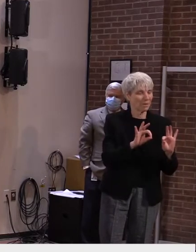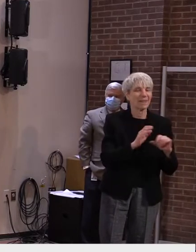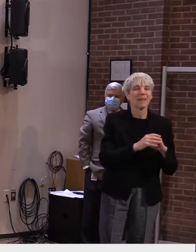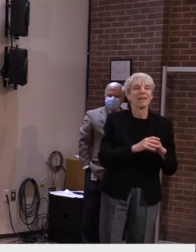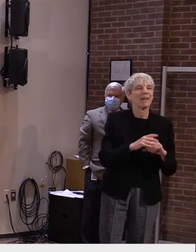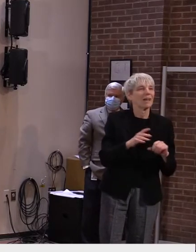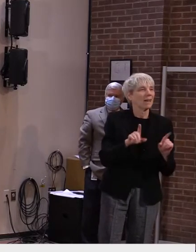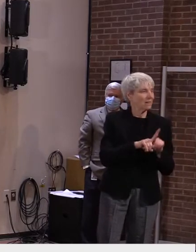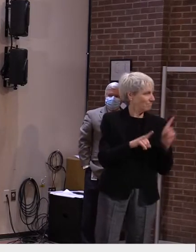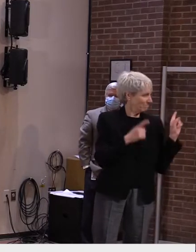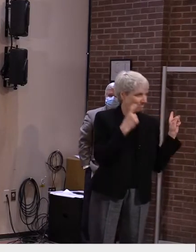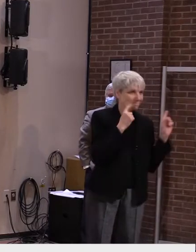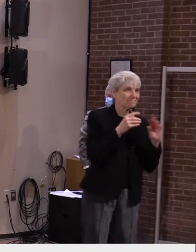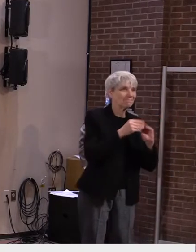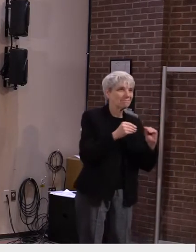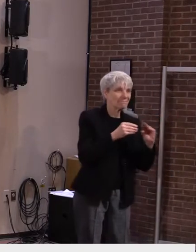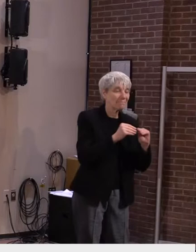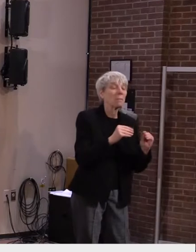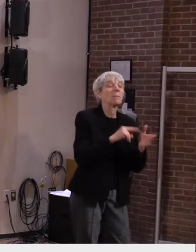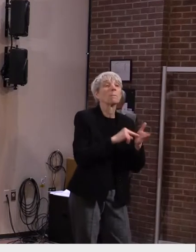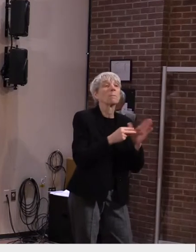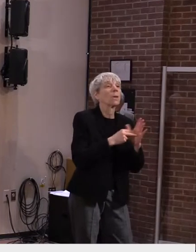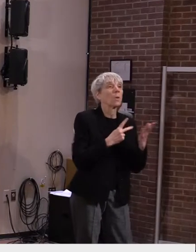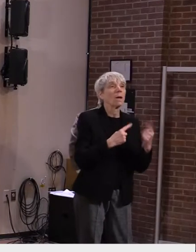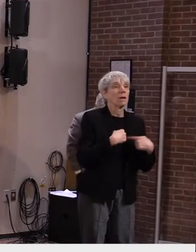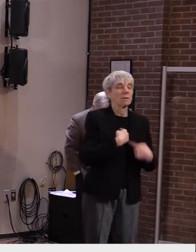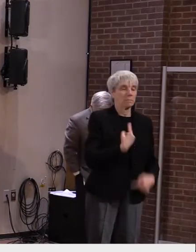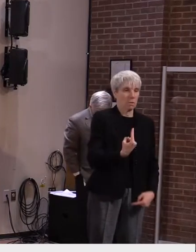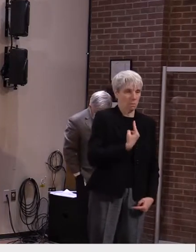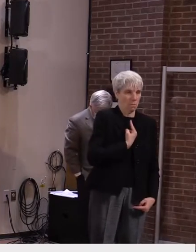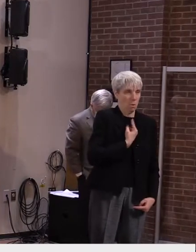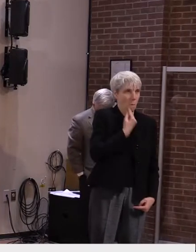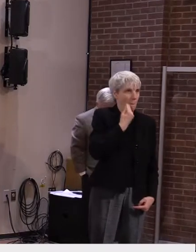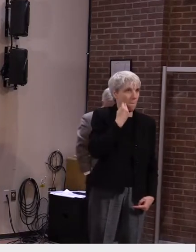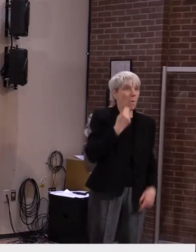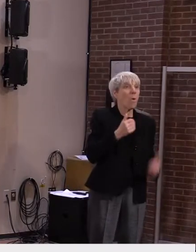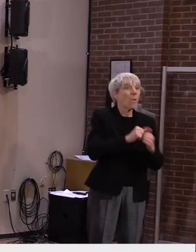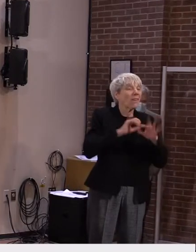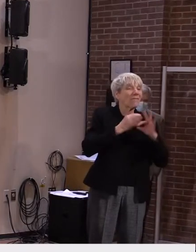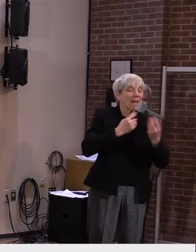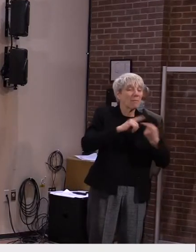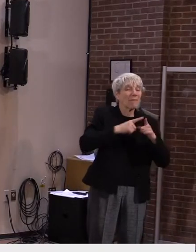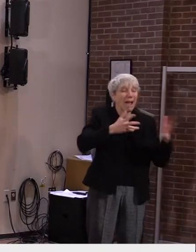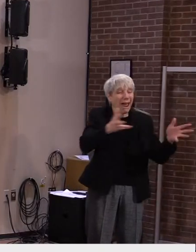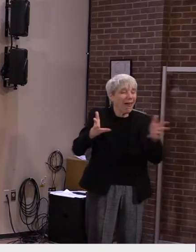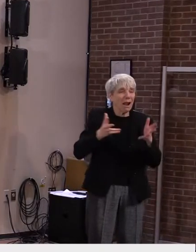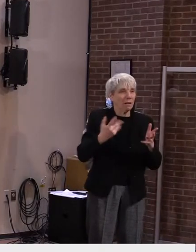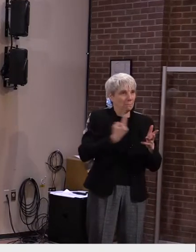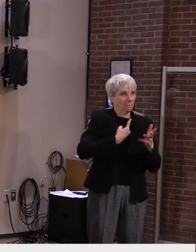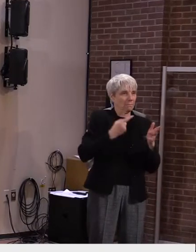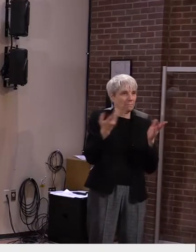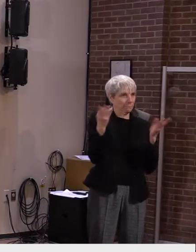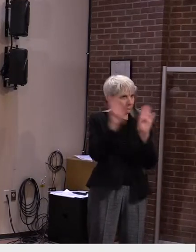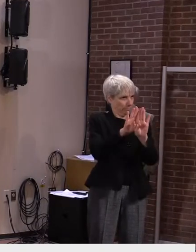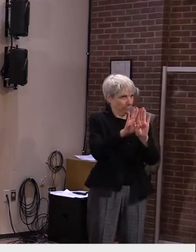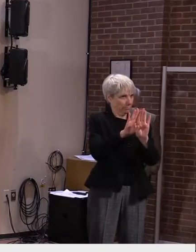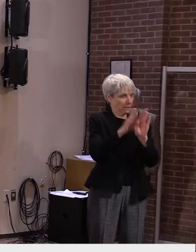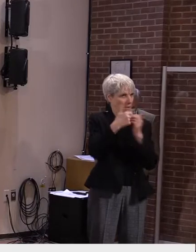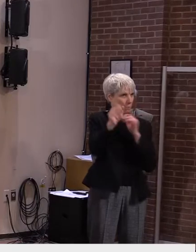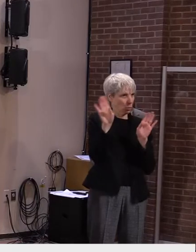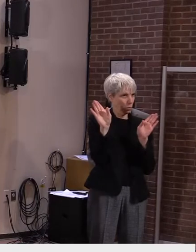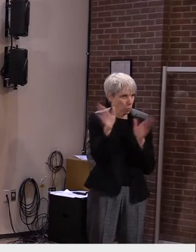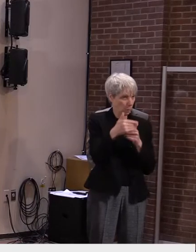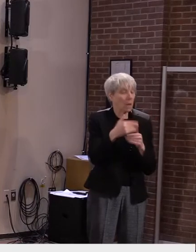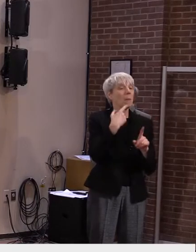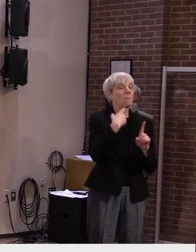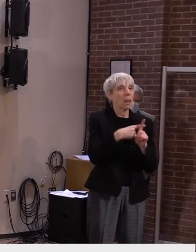ago, isolate yourself at home and away from others, and reach out to your close contacts.